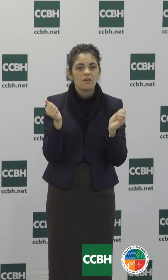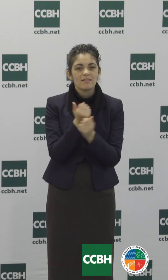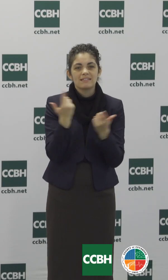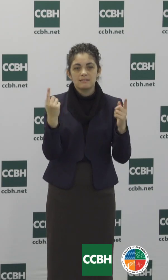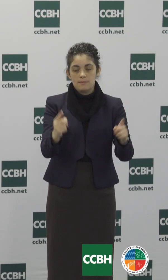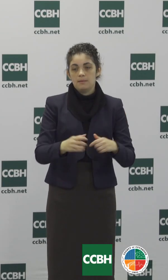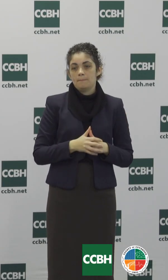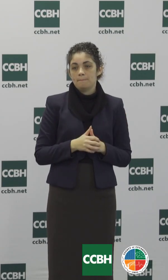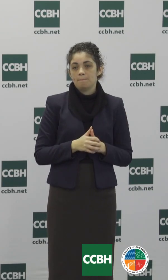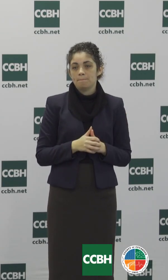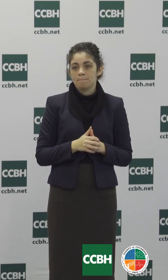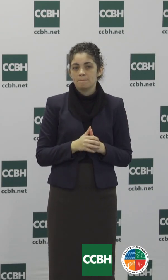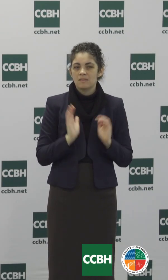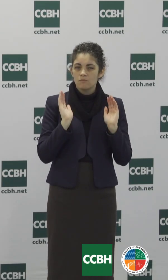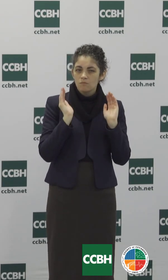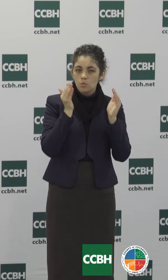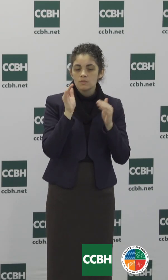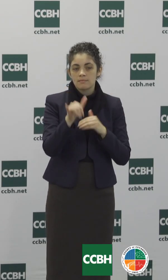discussing.